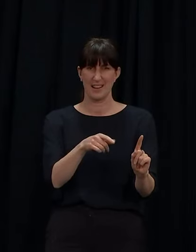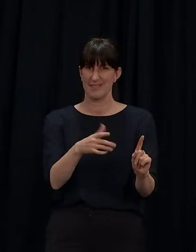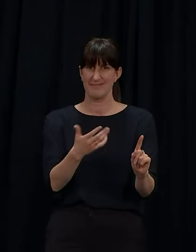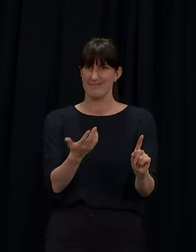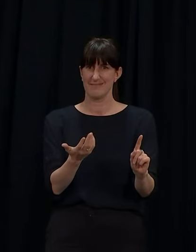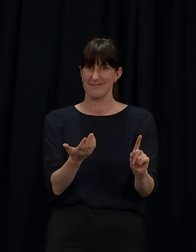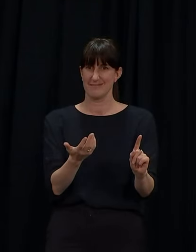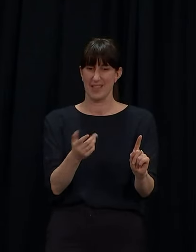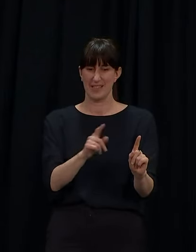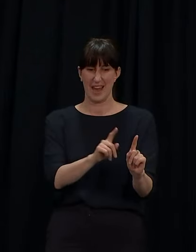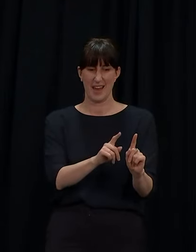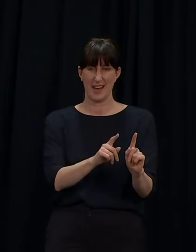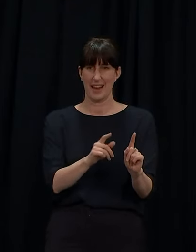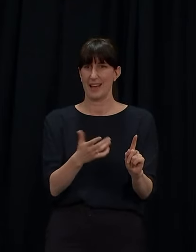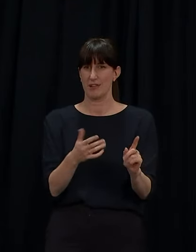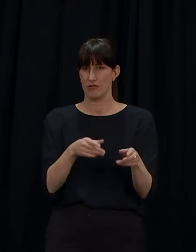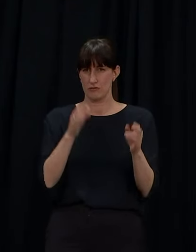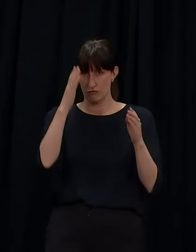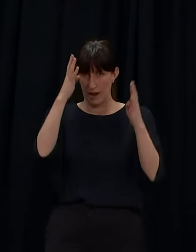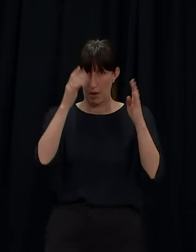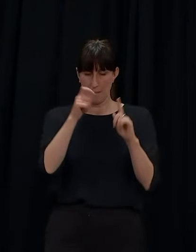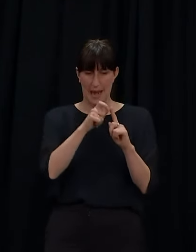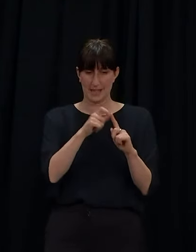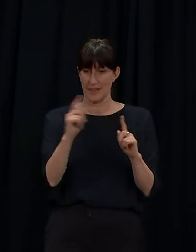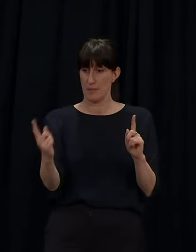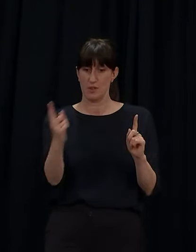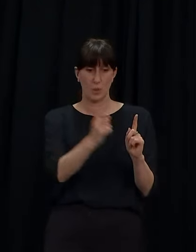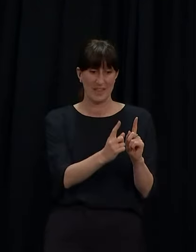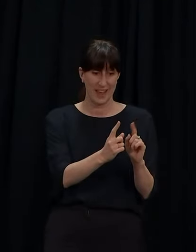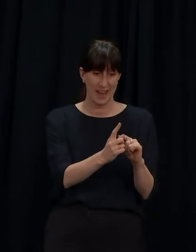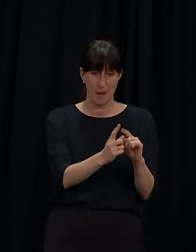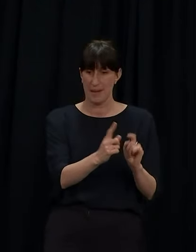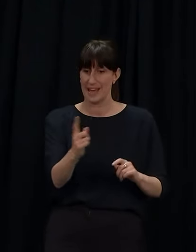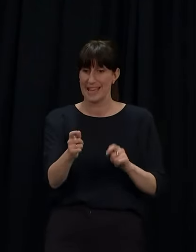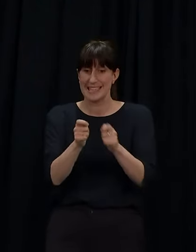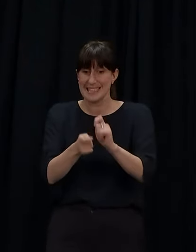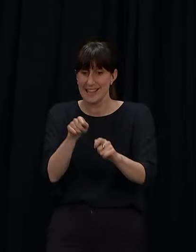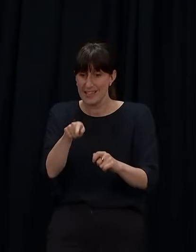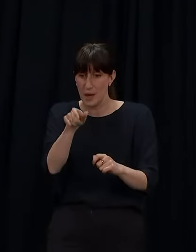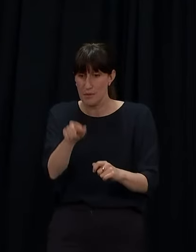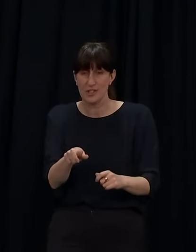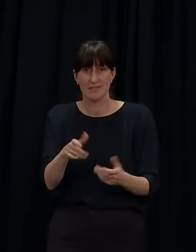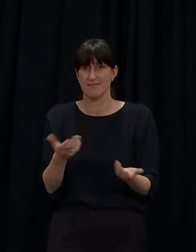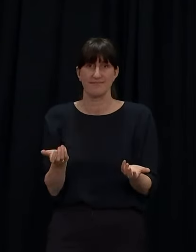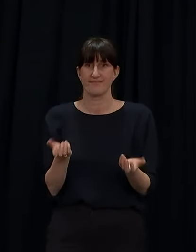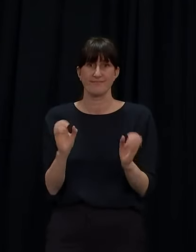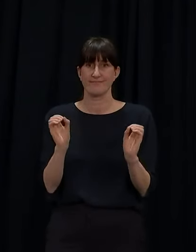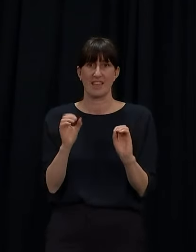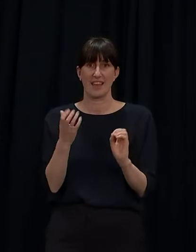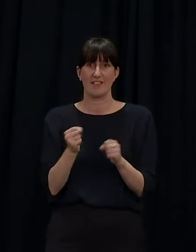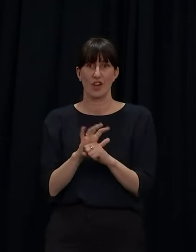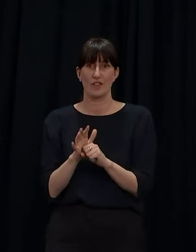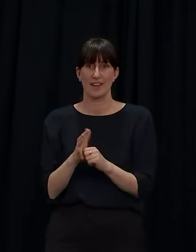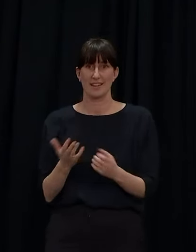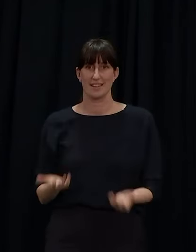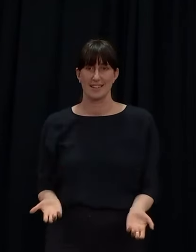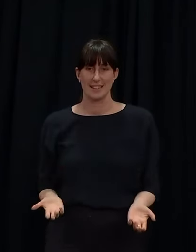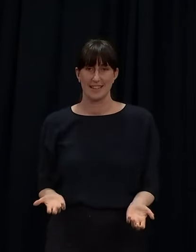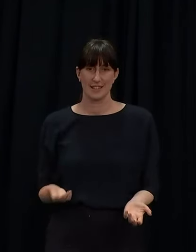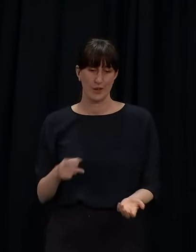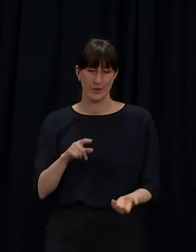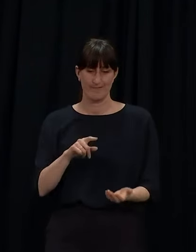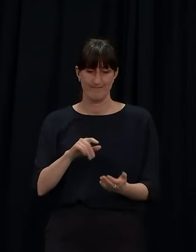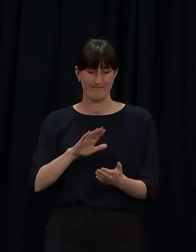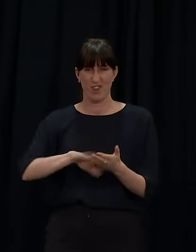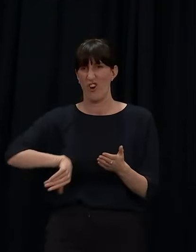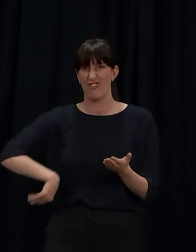So that's the explanation I can give at this time. And if we have any other evidence that provides greater